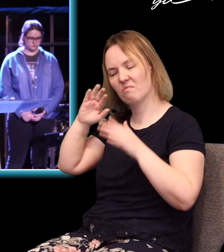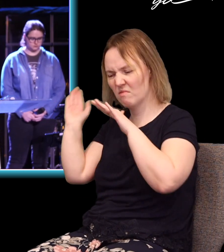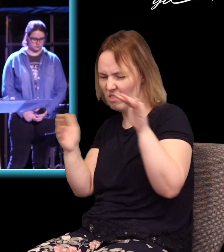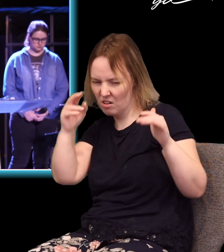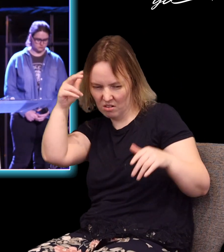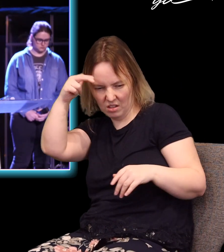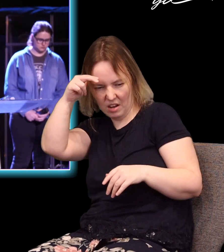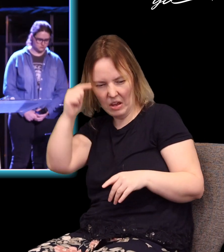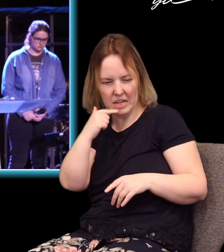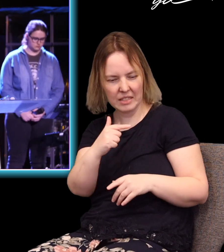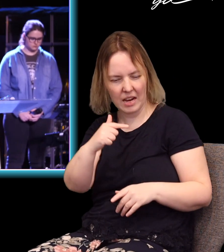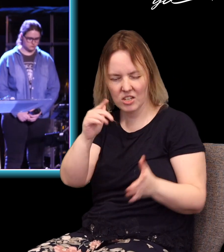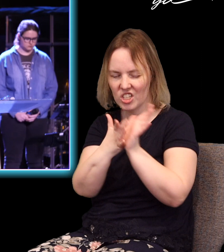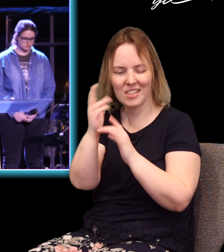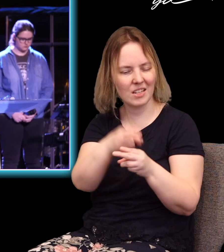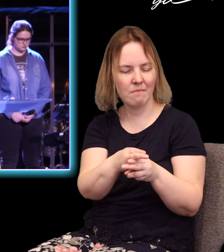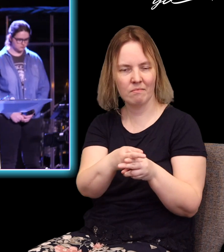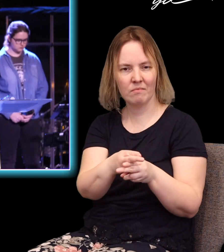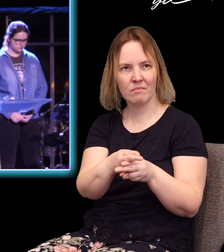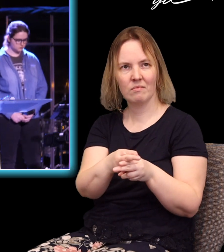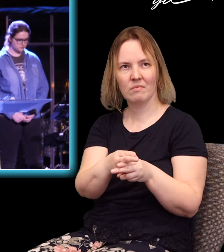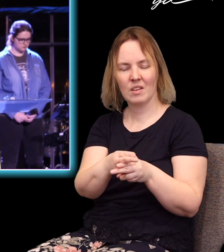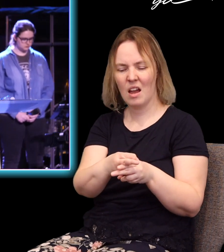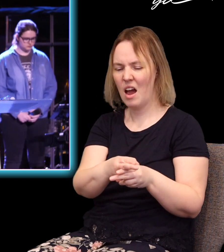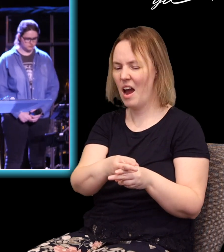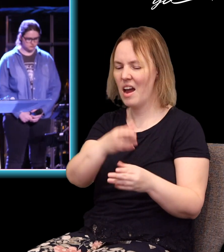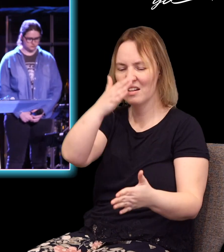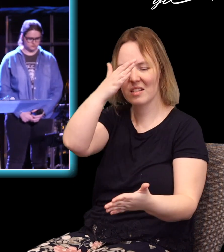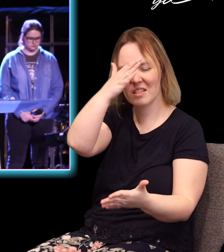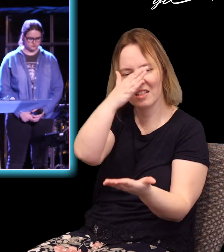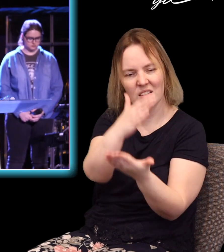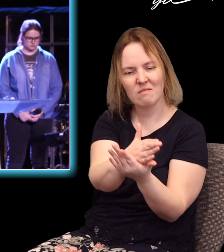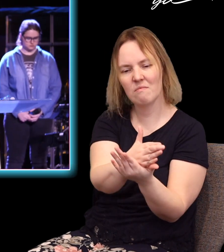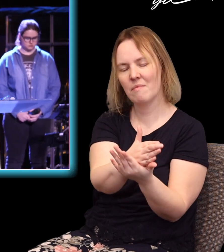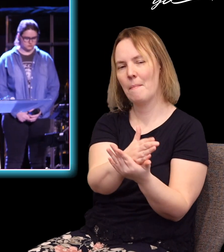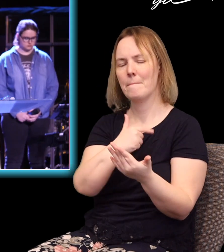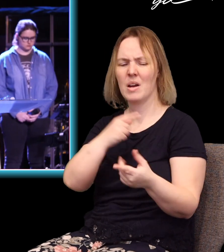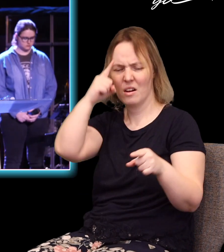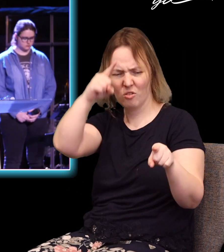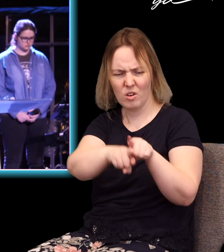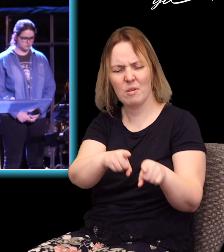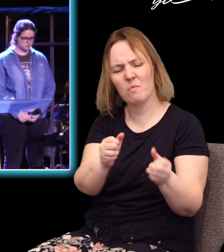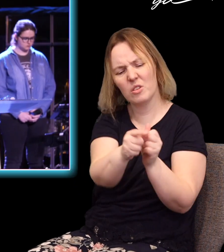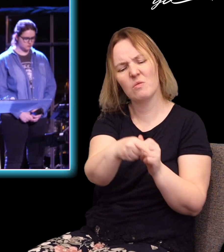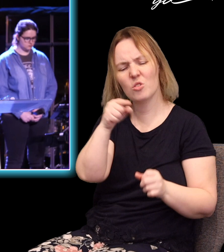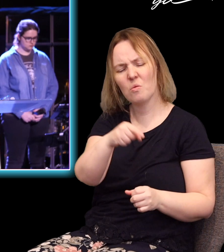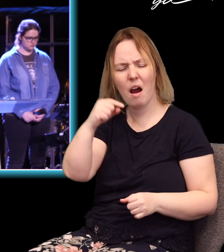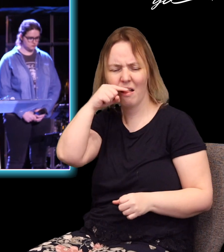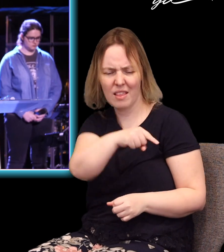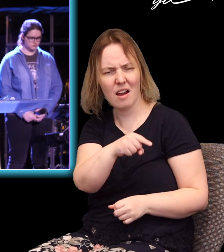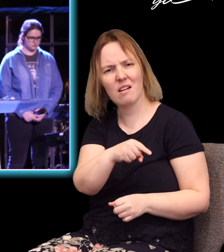devil and simply say, in Jesus' name, I break off my agreement with you. You are a